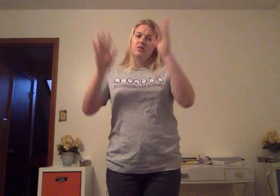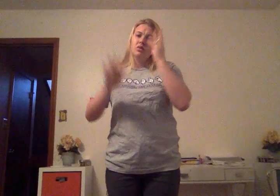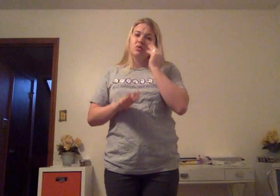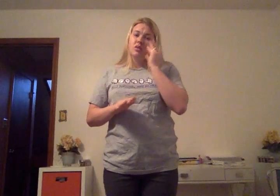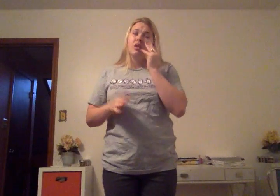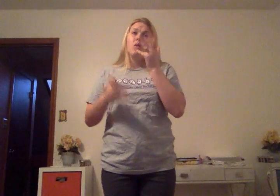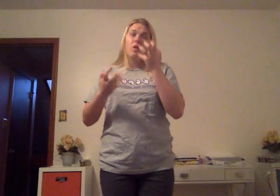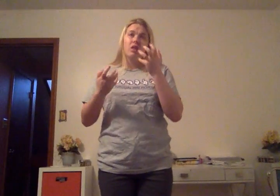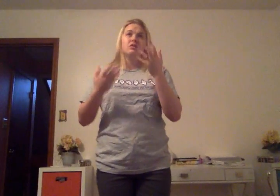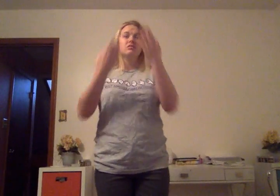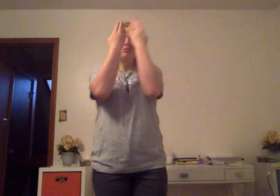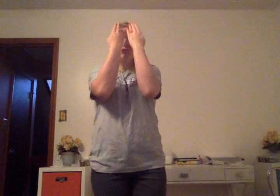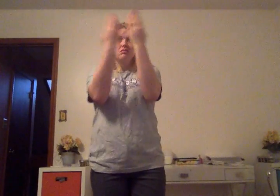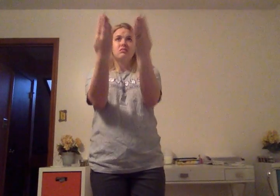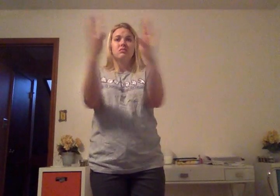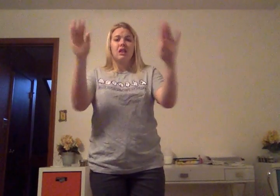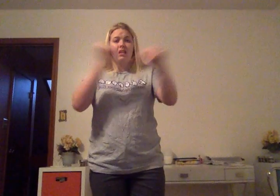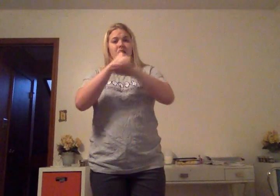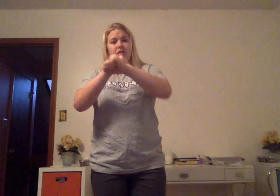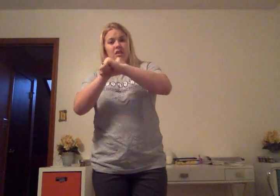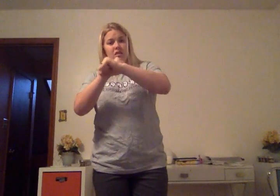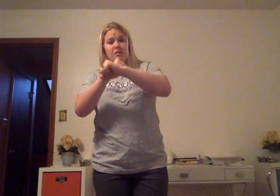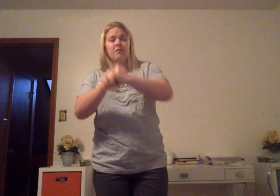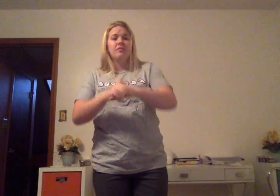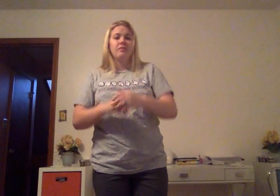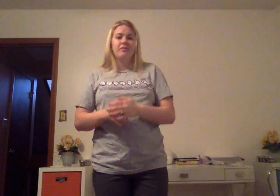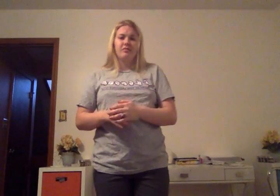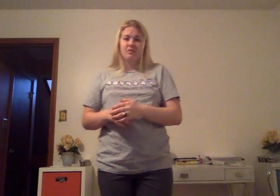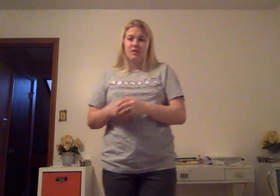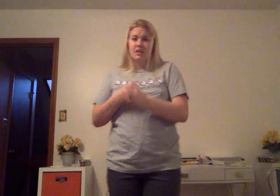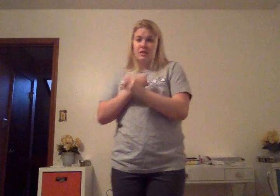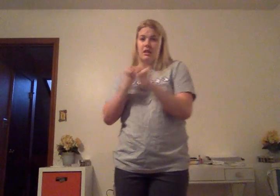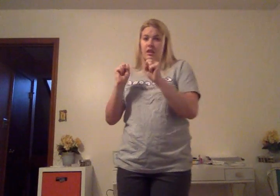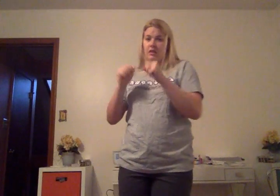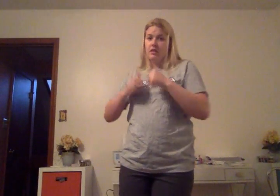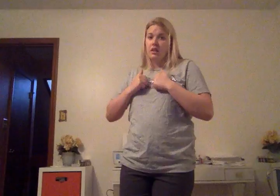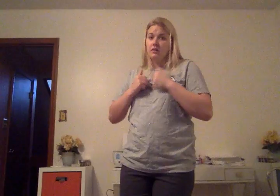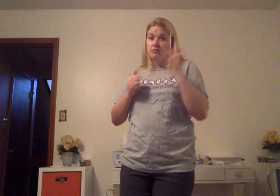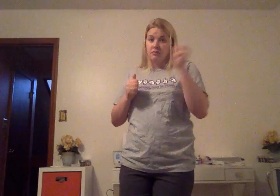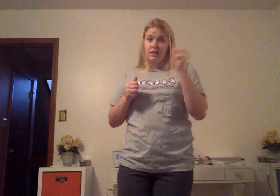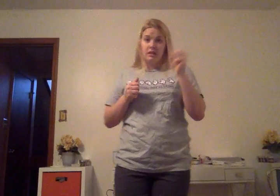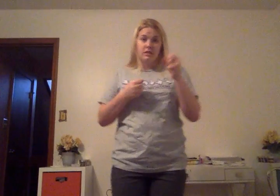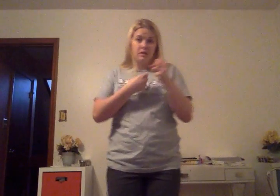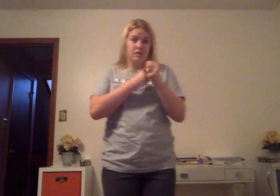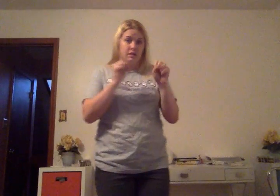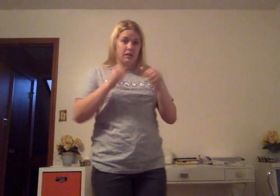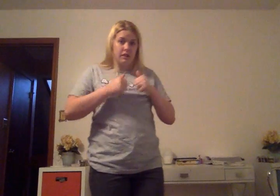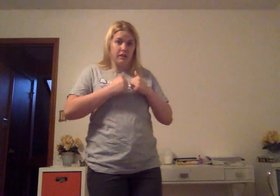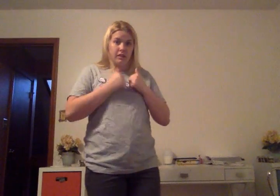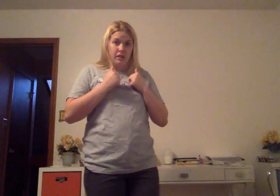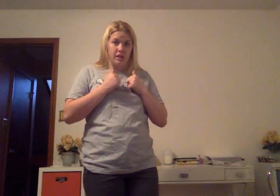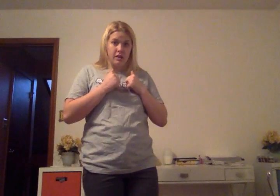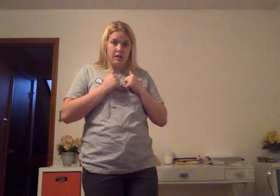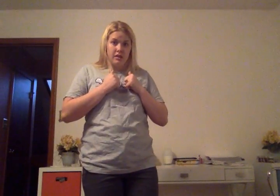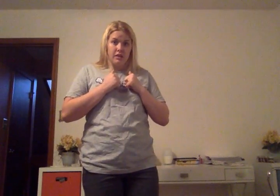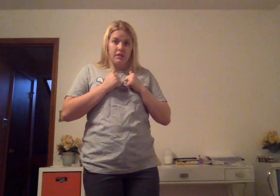awareness. I loved how when you asked her the question, and she said, when you said about saving your life, and she said, because she did. Yeah, she kind of put me in my place. Like, I don't say it. She's like,